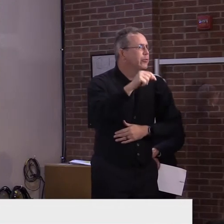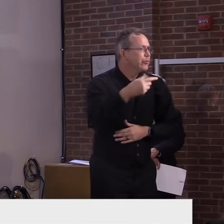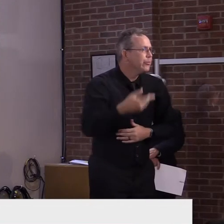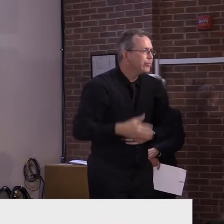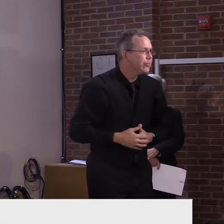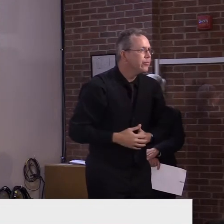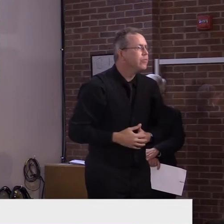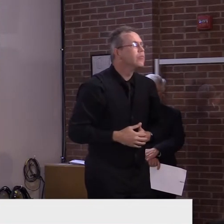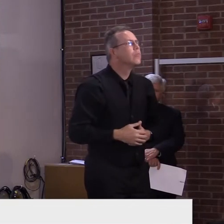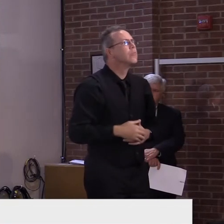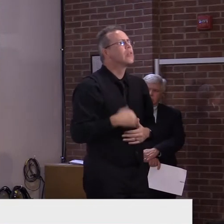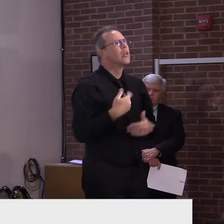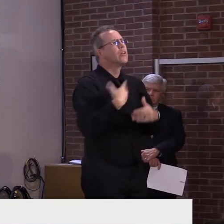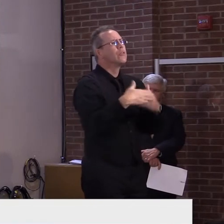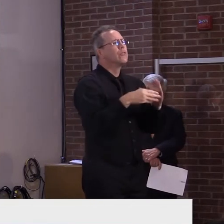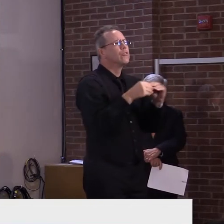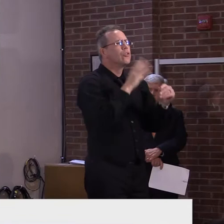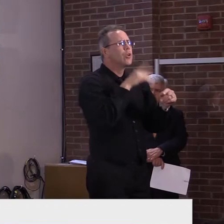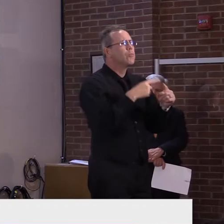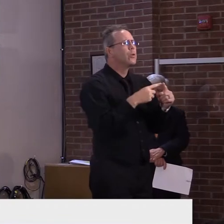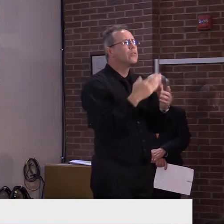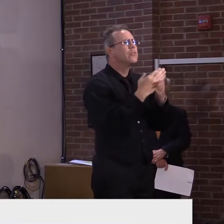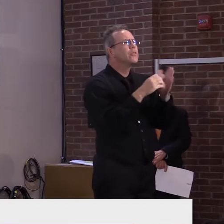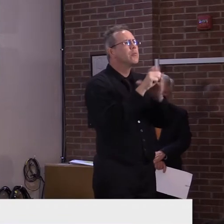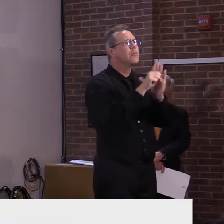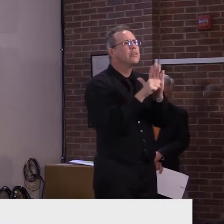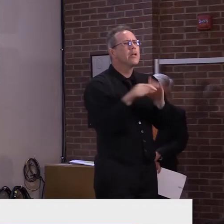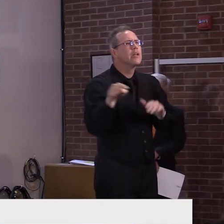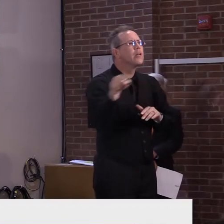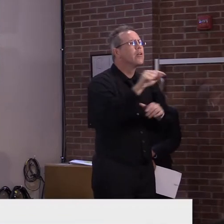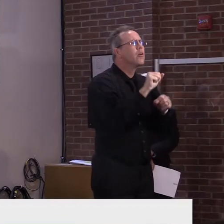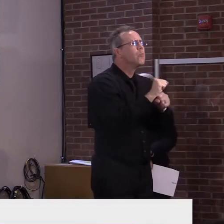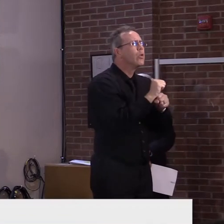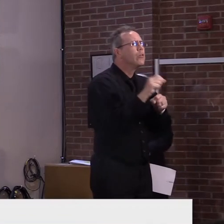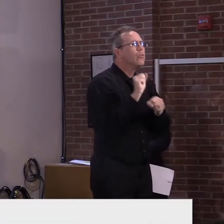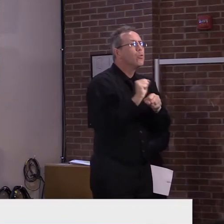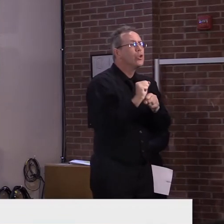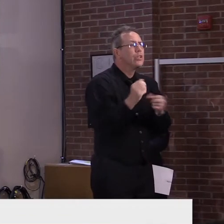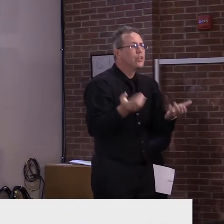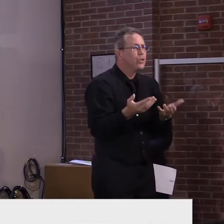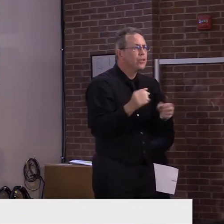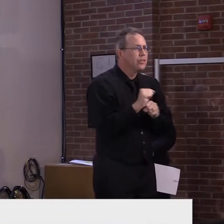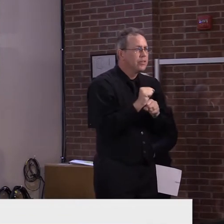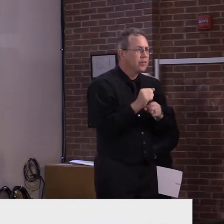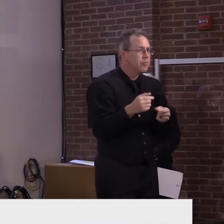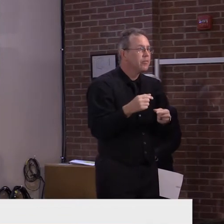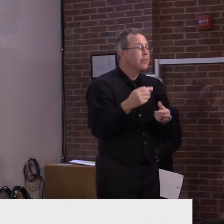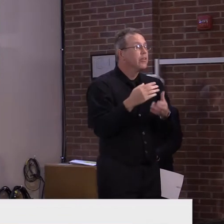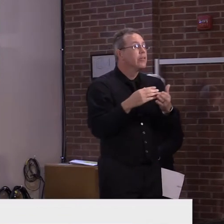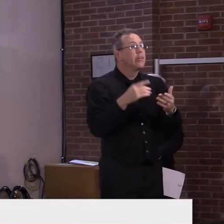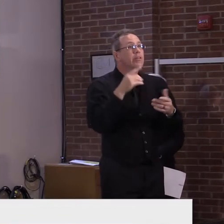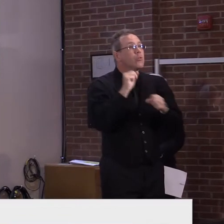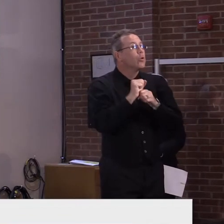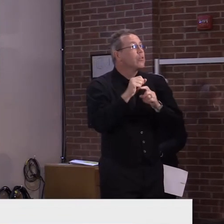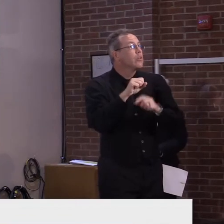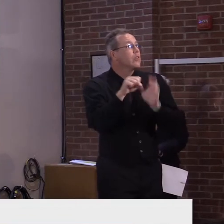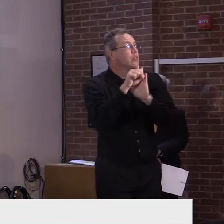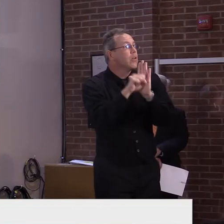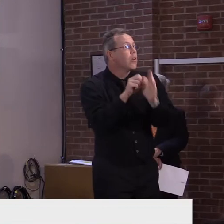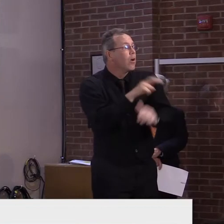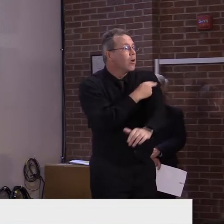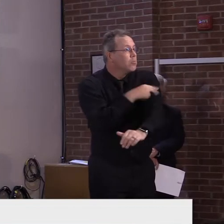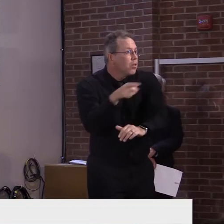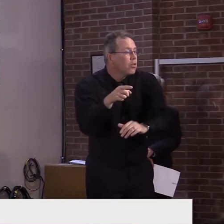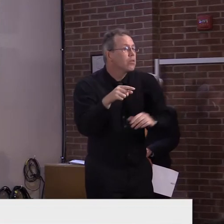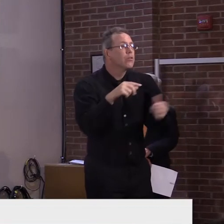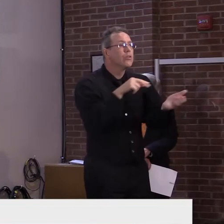including in corrections, the Veterans Home, and the state psychiatric hospital. At the end of last week, we were